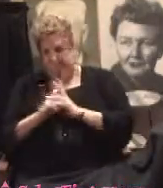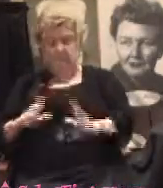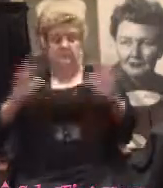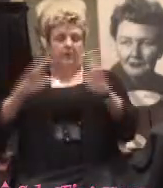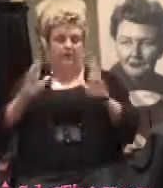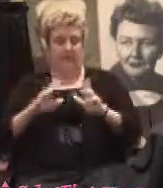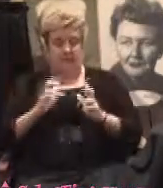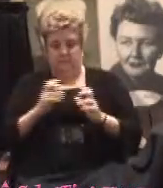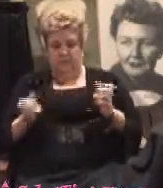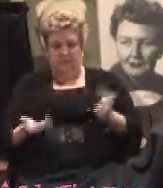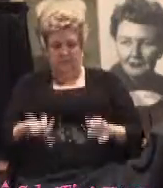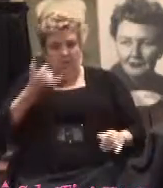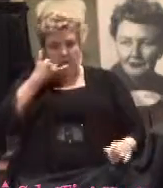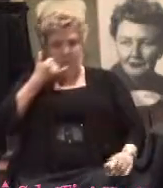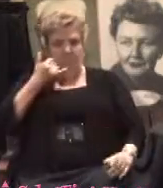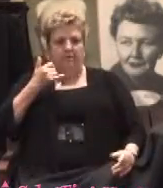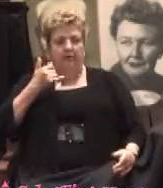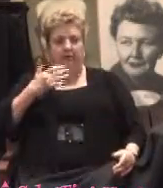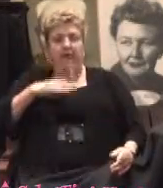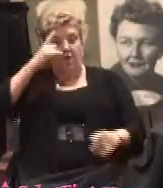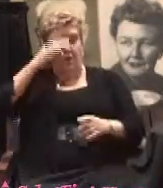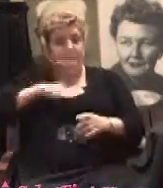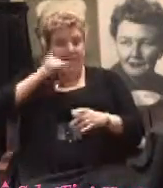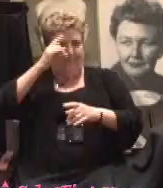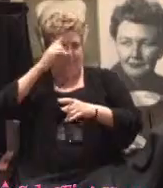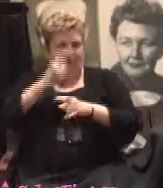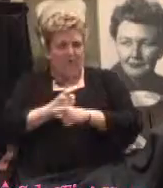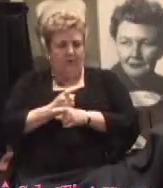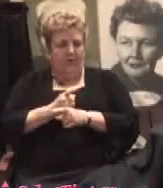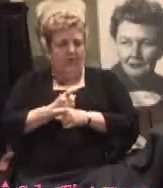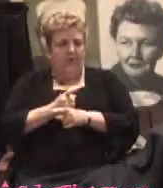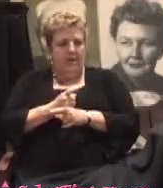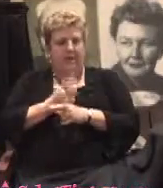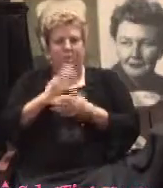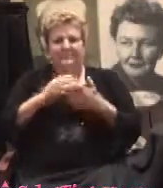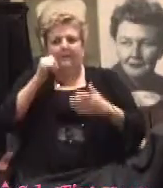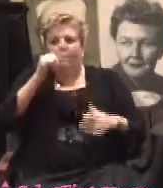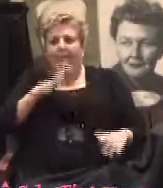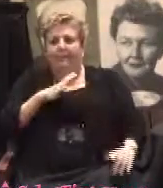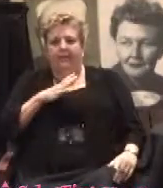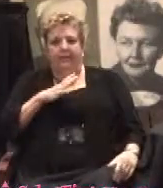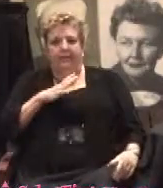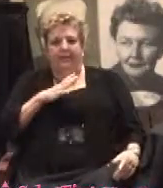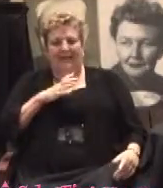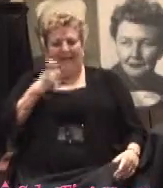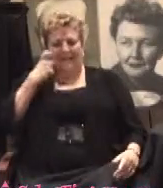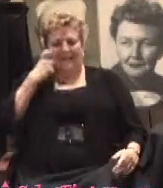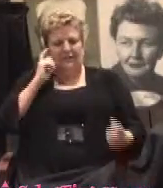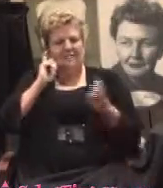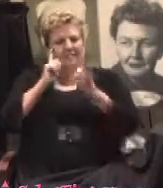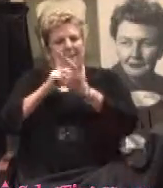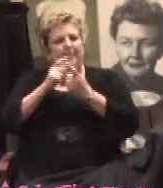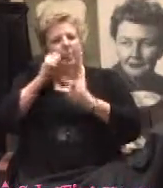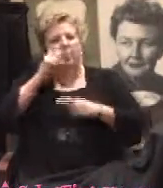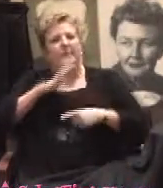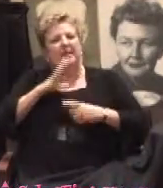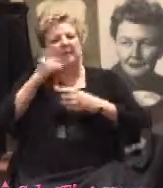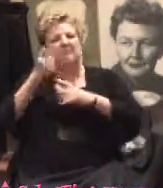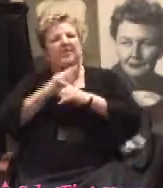I don't normally do, but I thought it was my brother. And it was some woman. Actually, I just met this woman about a month ago. I haven't known who she was for 18